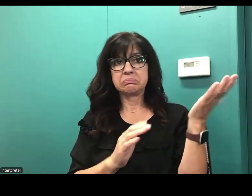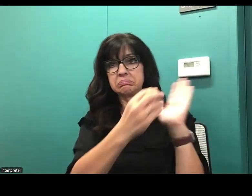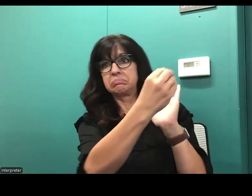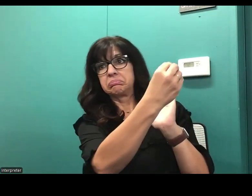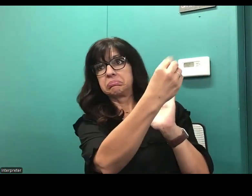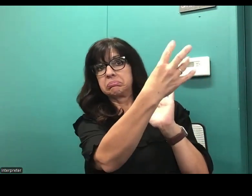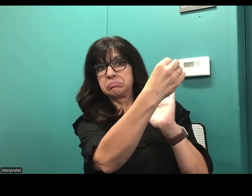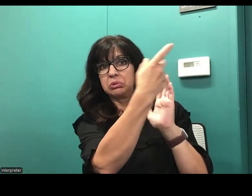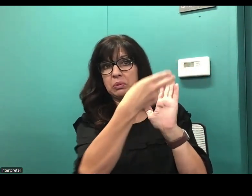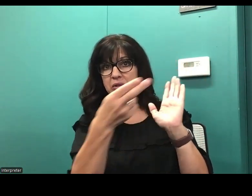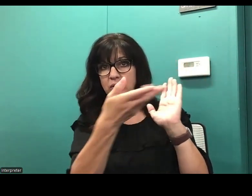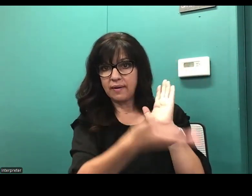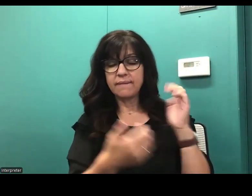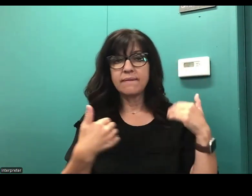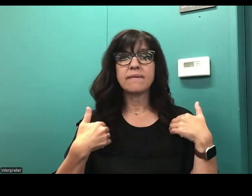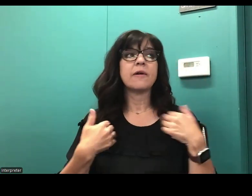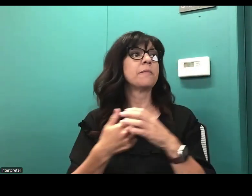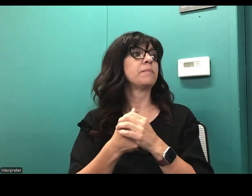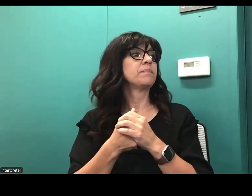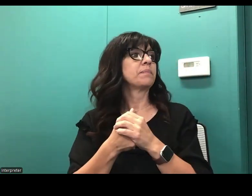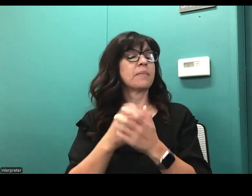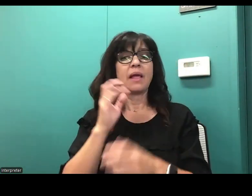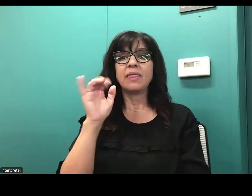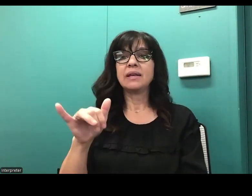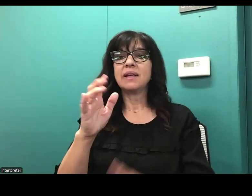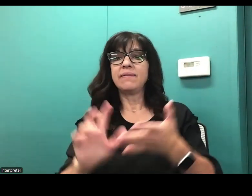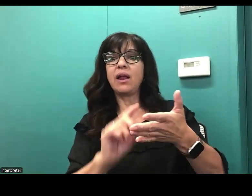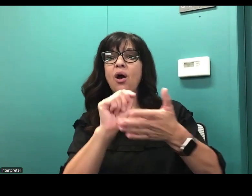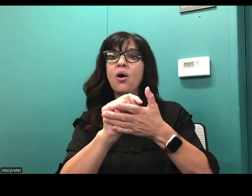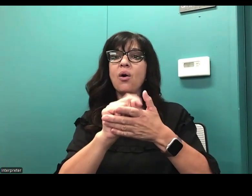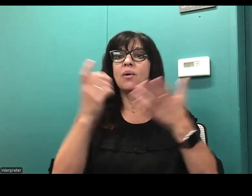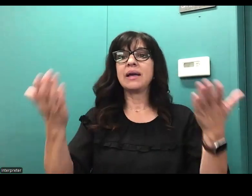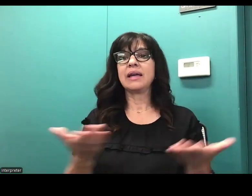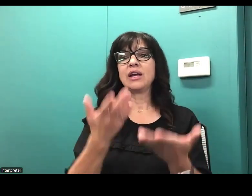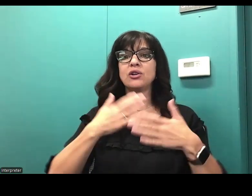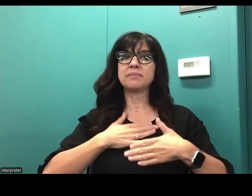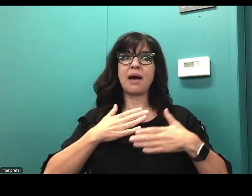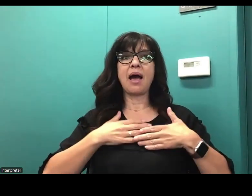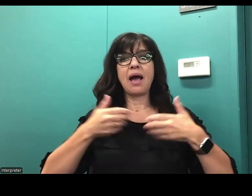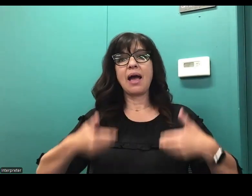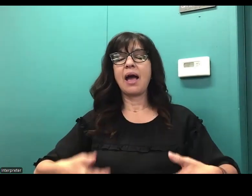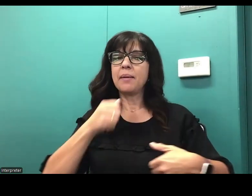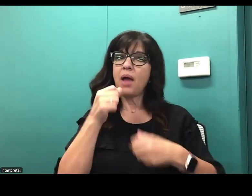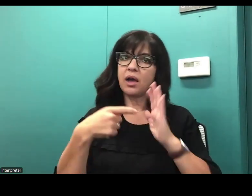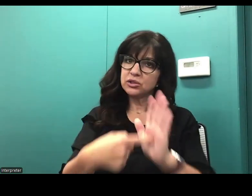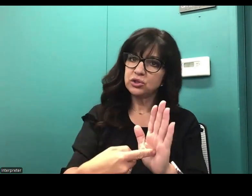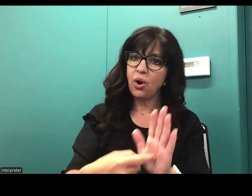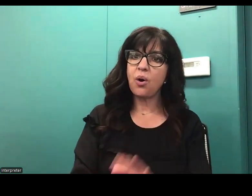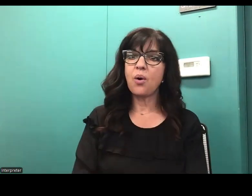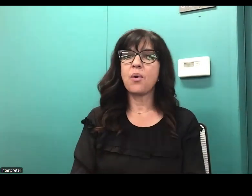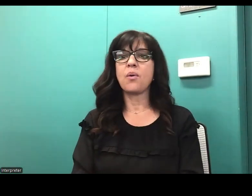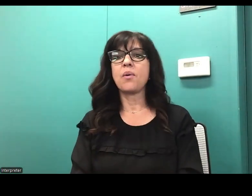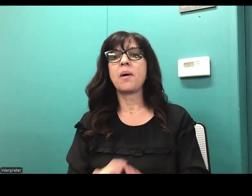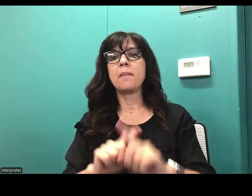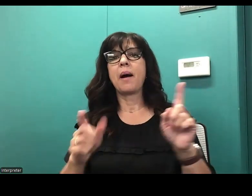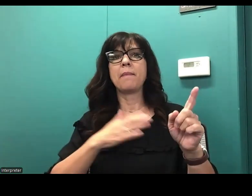those are your resources. And then this is the video. I'm not gonna play it, but